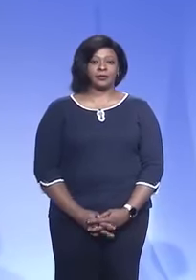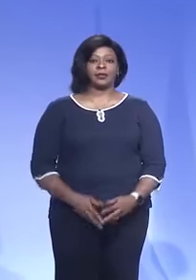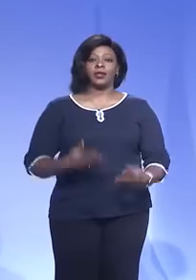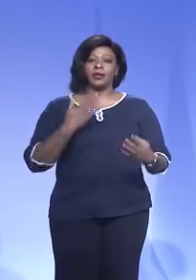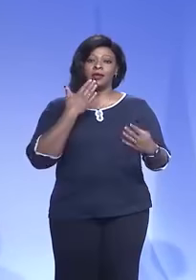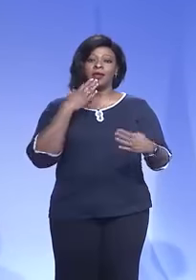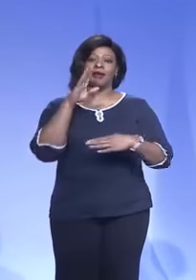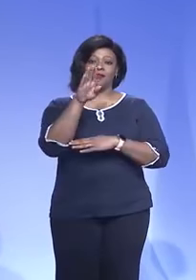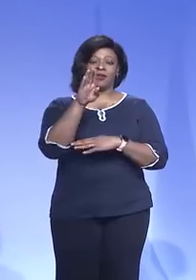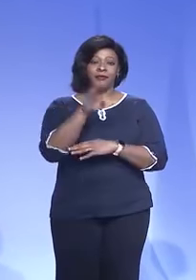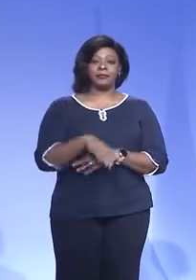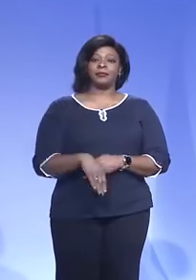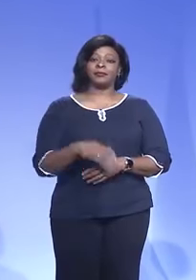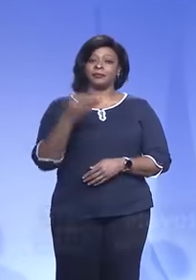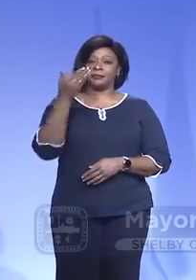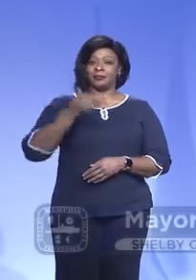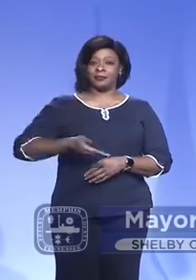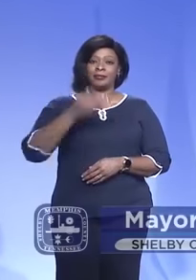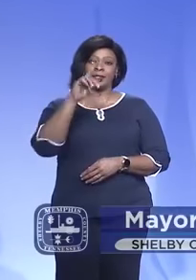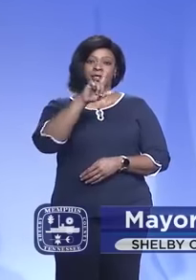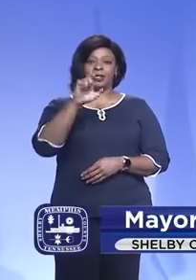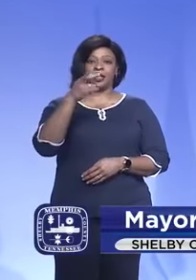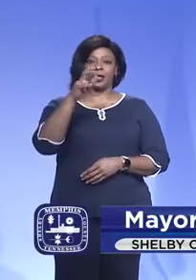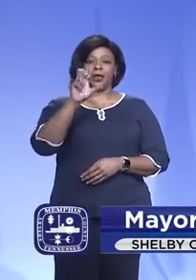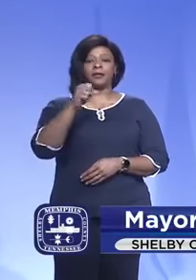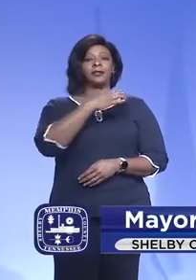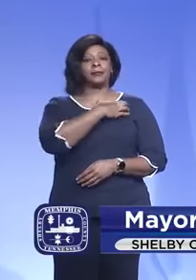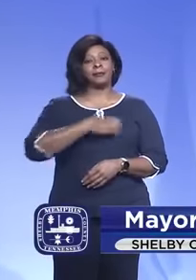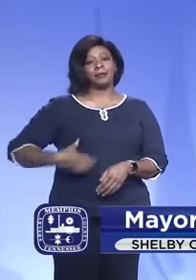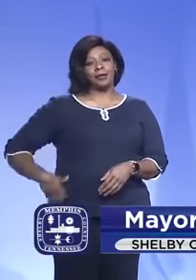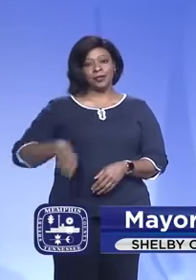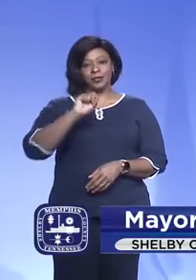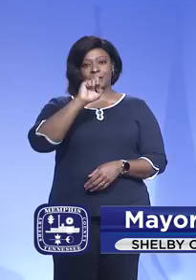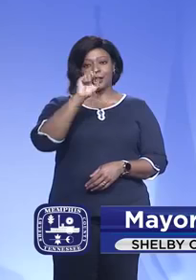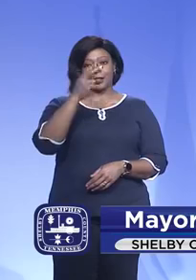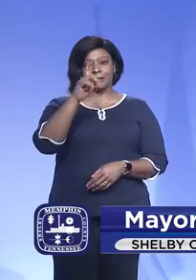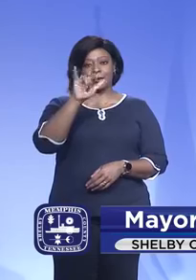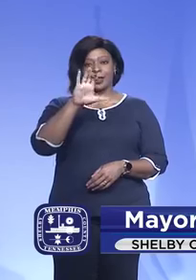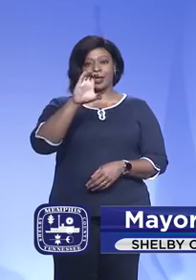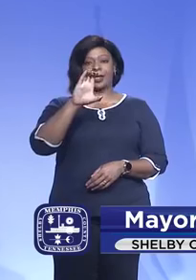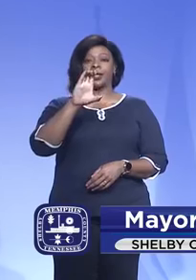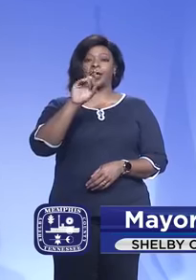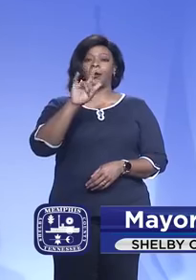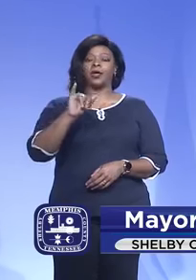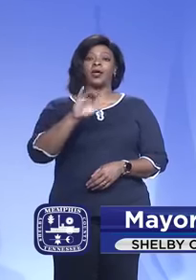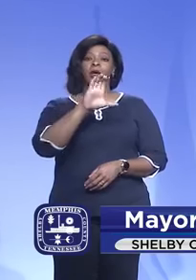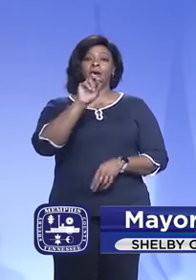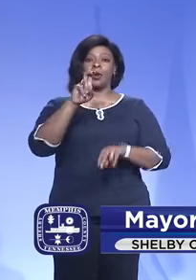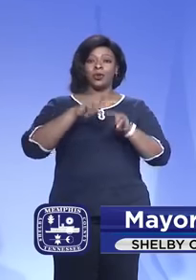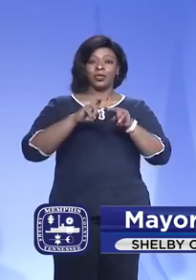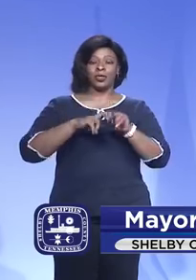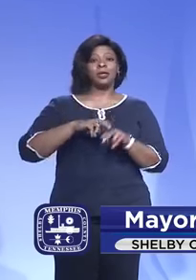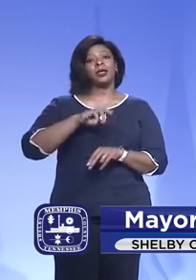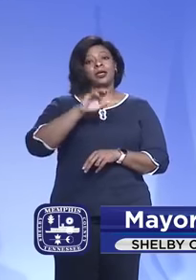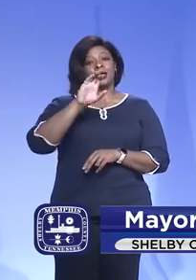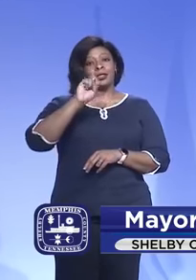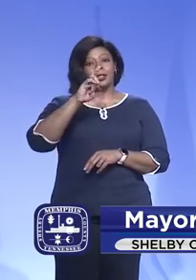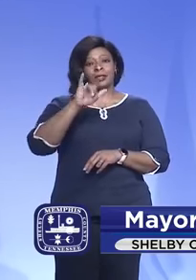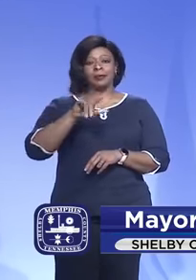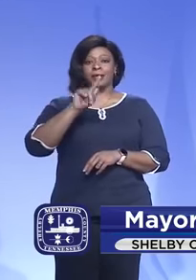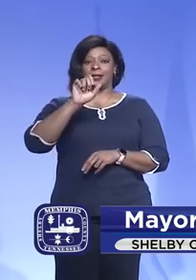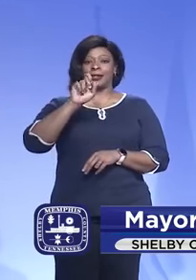Well, good afternoon. My name is Lee Harris, Mayor of Shelby County and co-chair of the Joint Task Force. Pleased to be